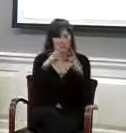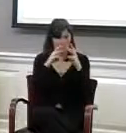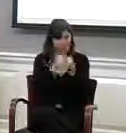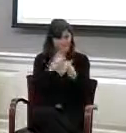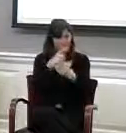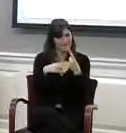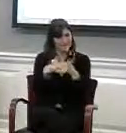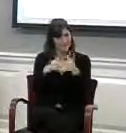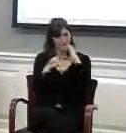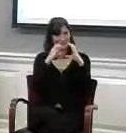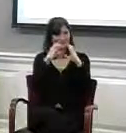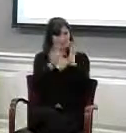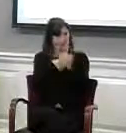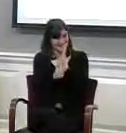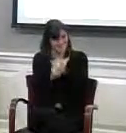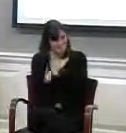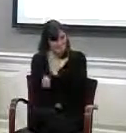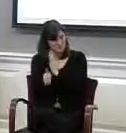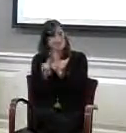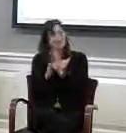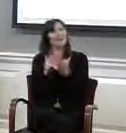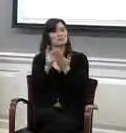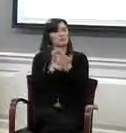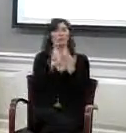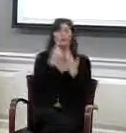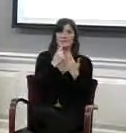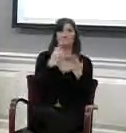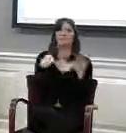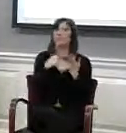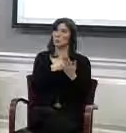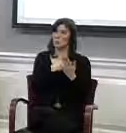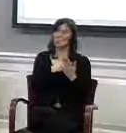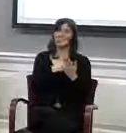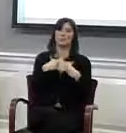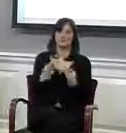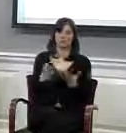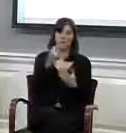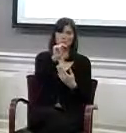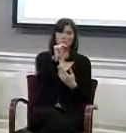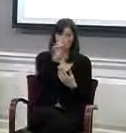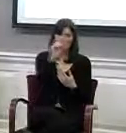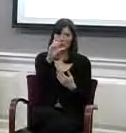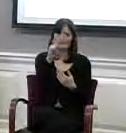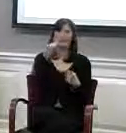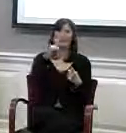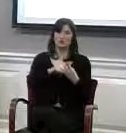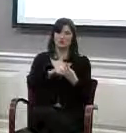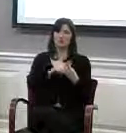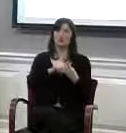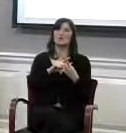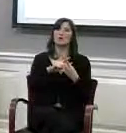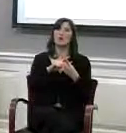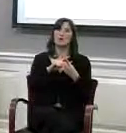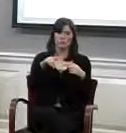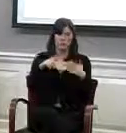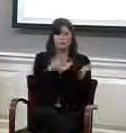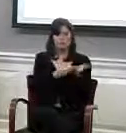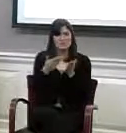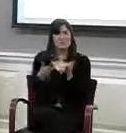communication skills, the program contends that it provides the tools to apply the critical consciousness of human rights to real